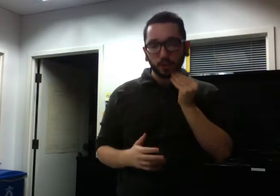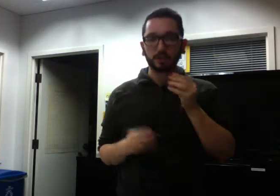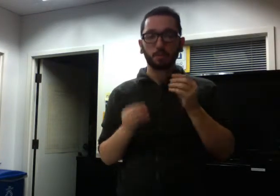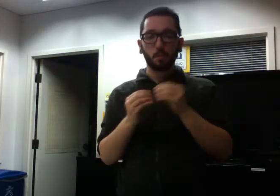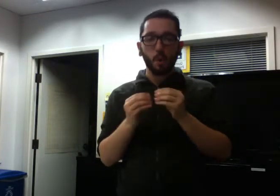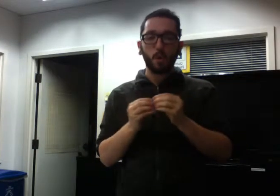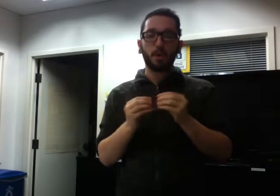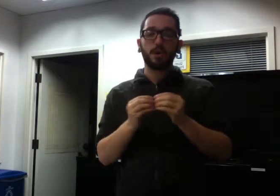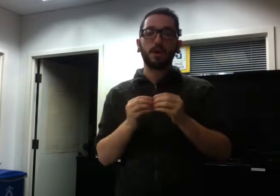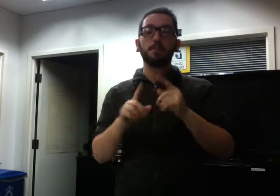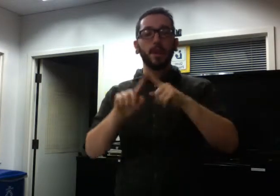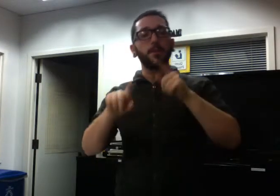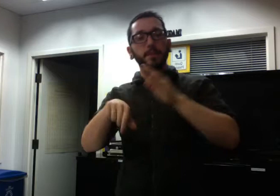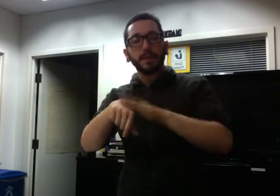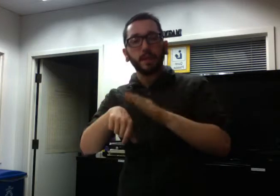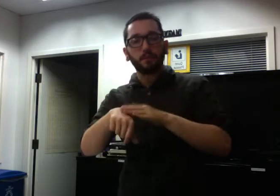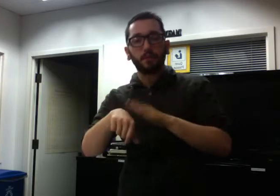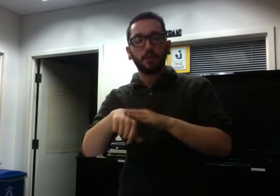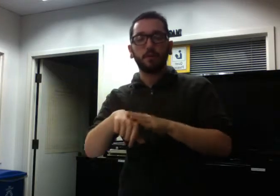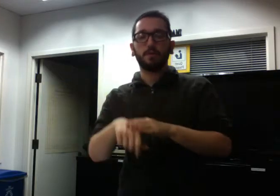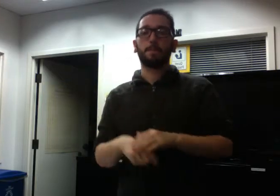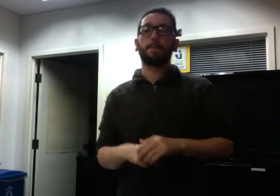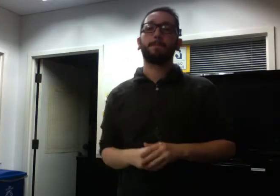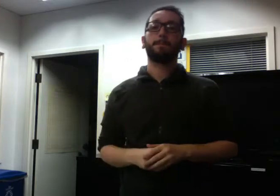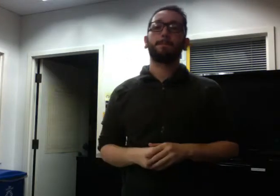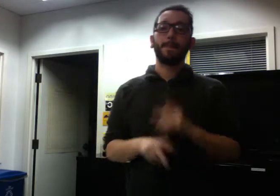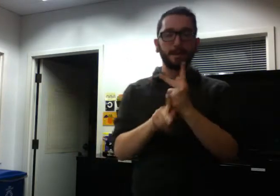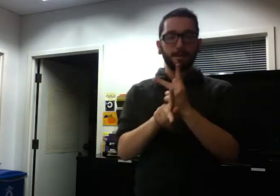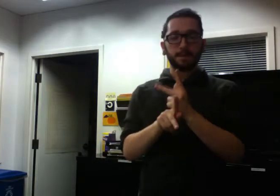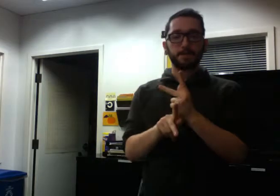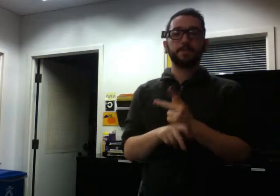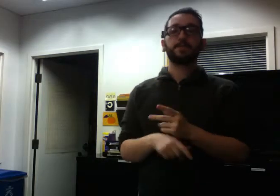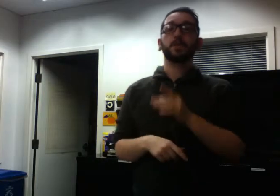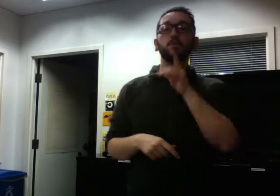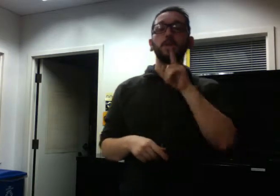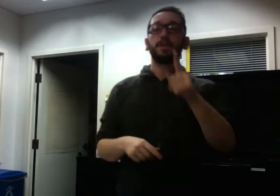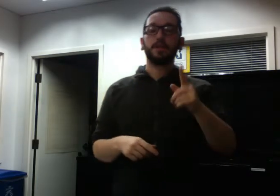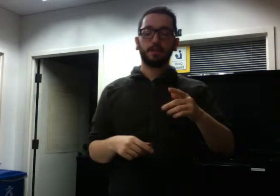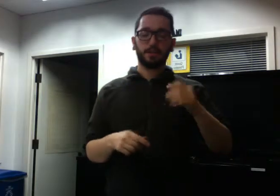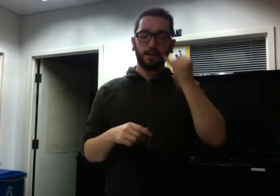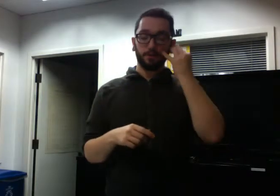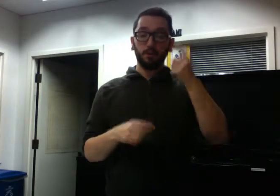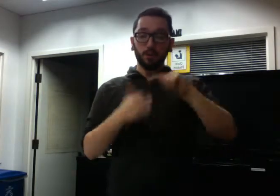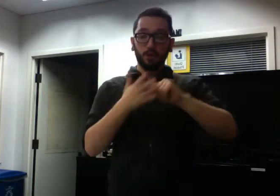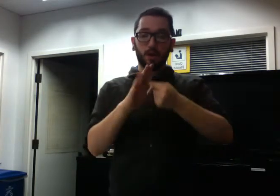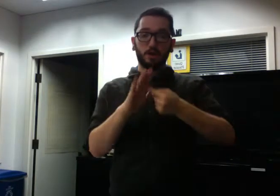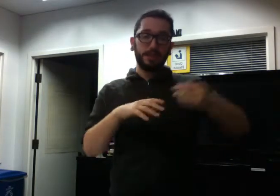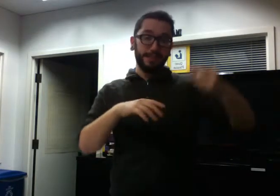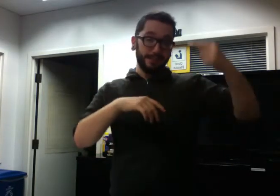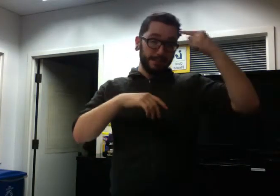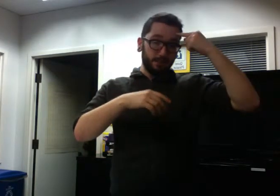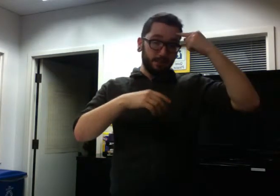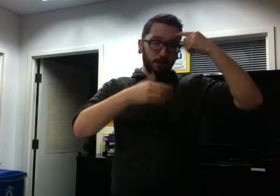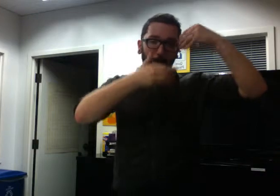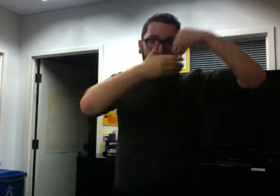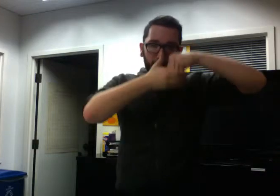squarely and imagine in the safety of our minds, which after all is where fear exists, how we might deal